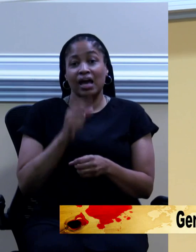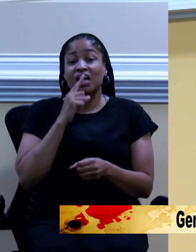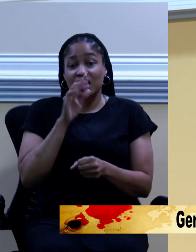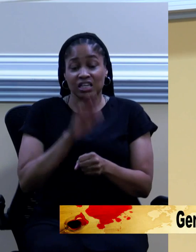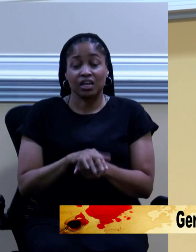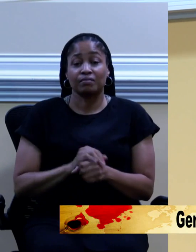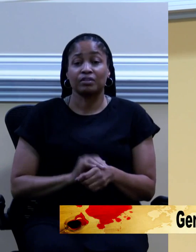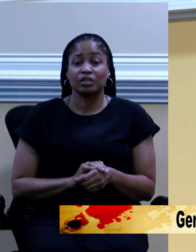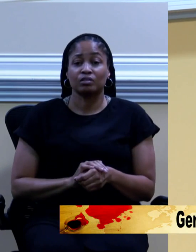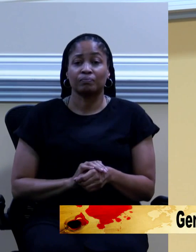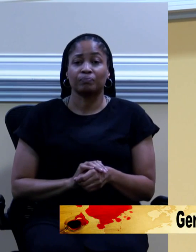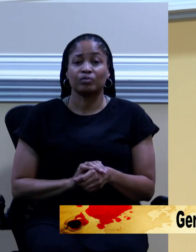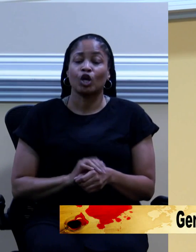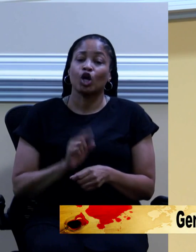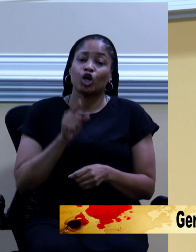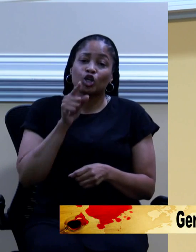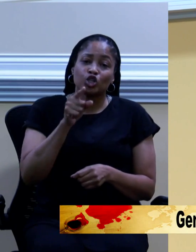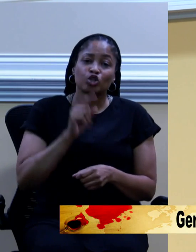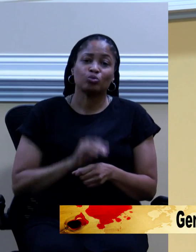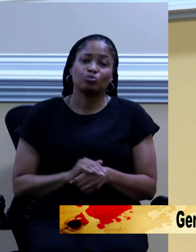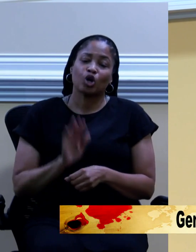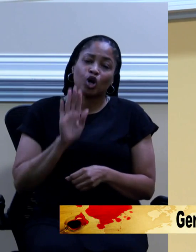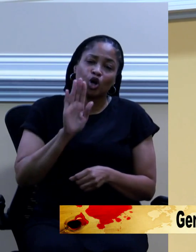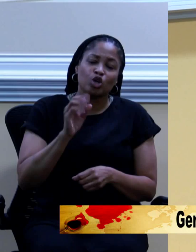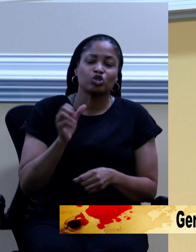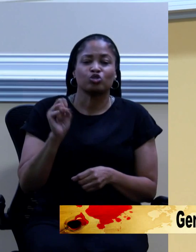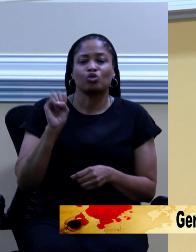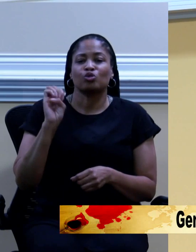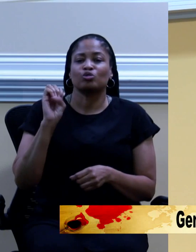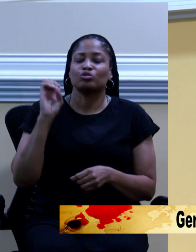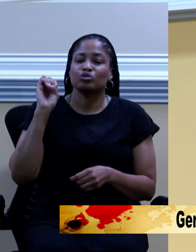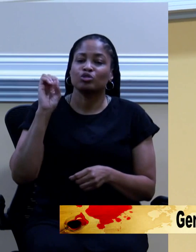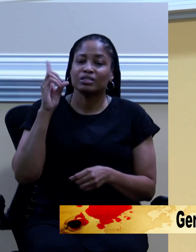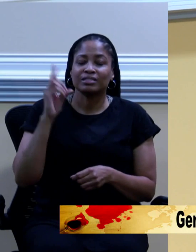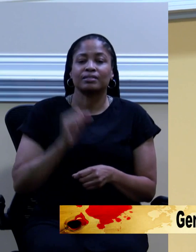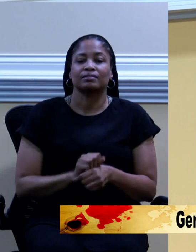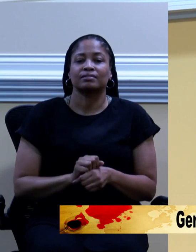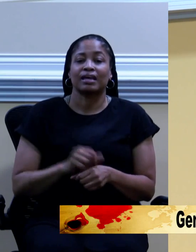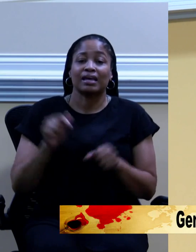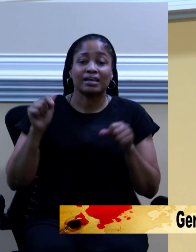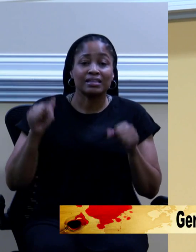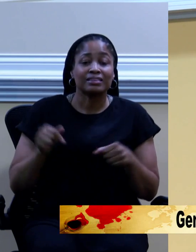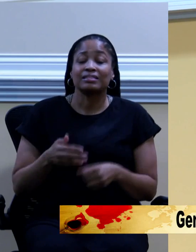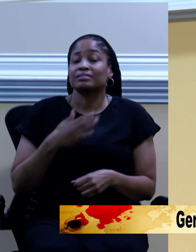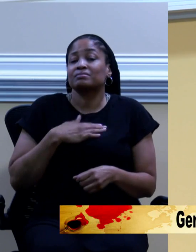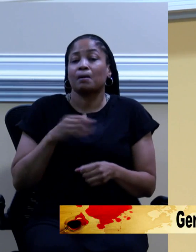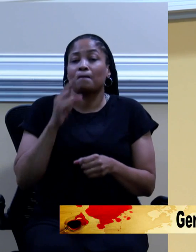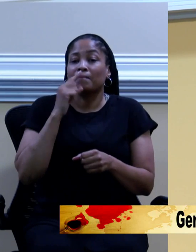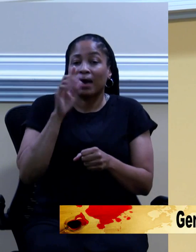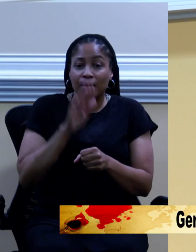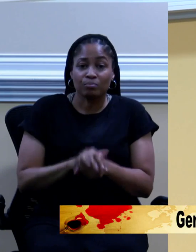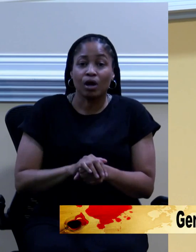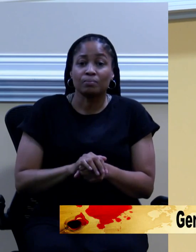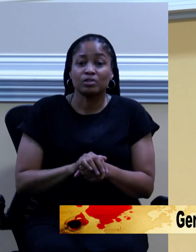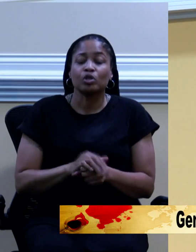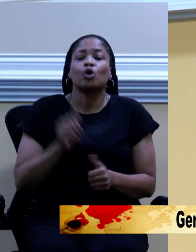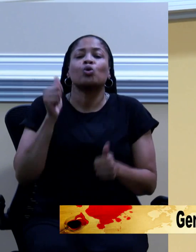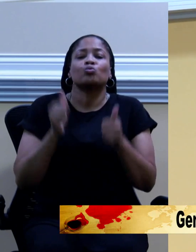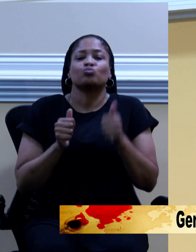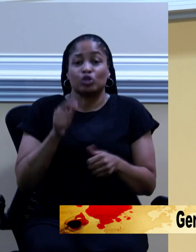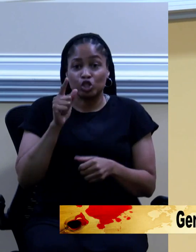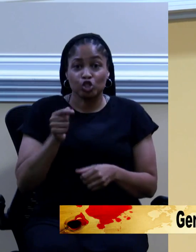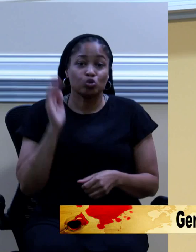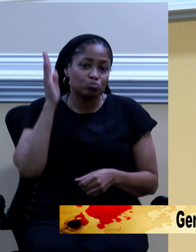their generations. Uh-huh. This is my covenant, which you shall keep between me and you and thy seed after